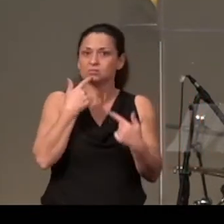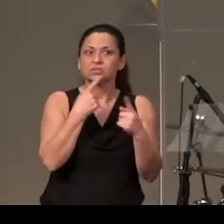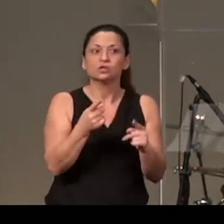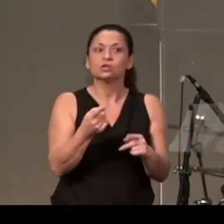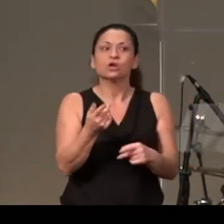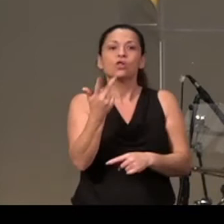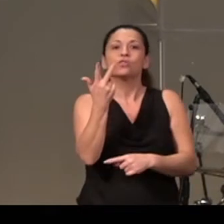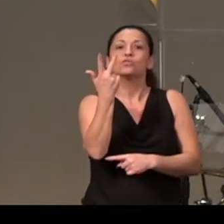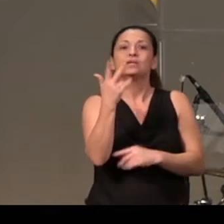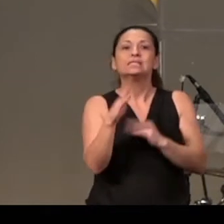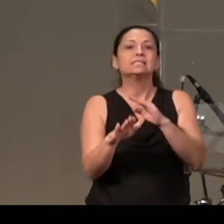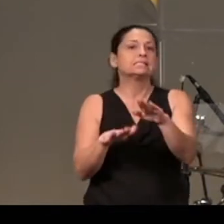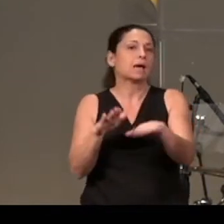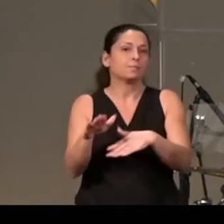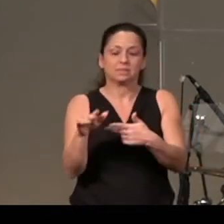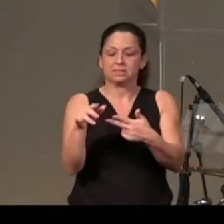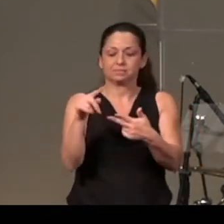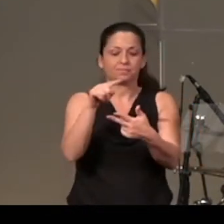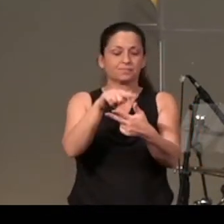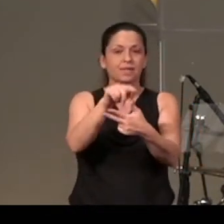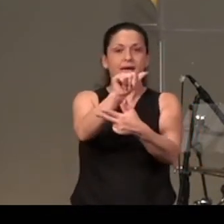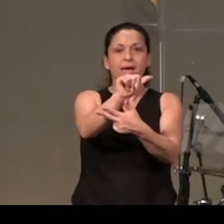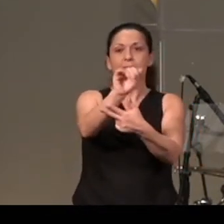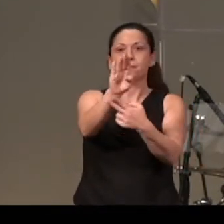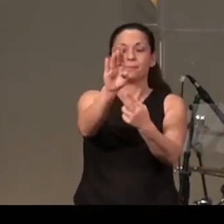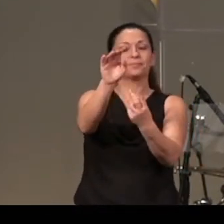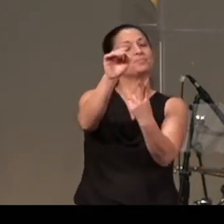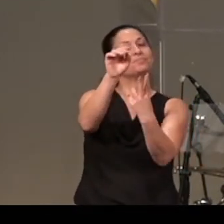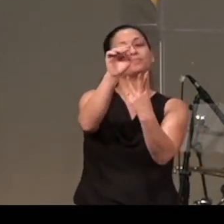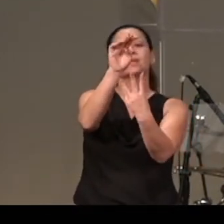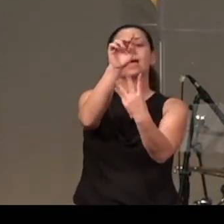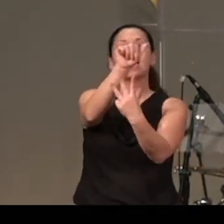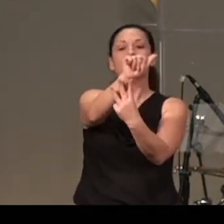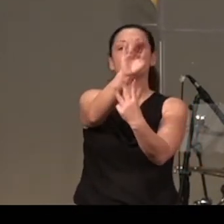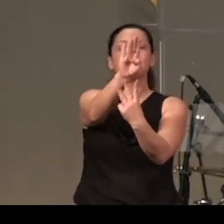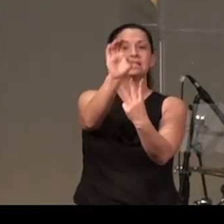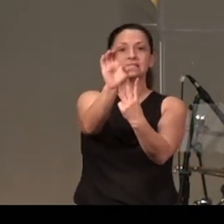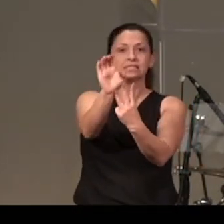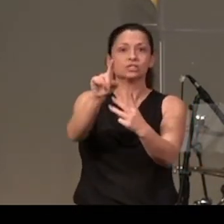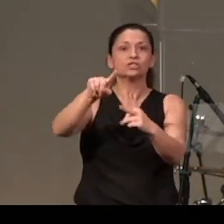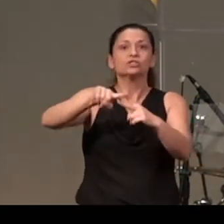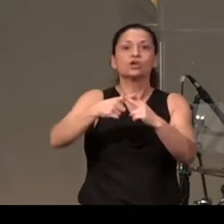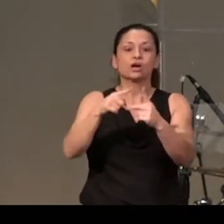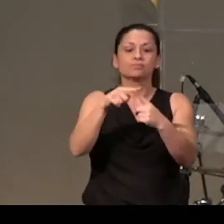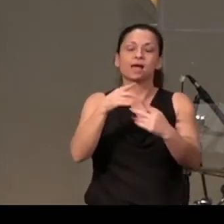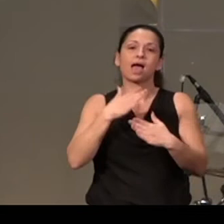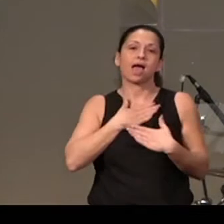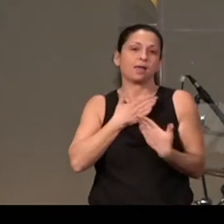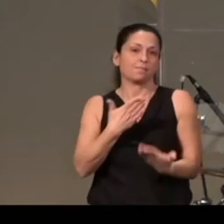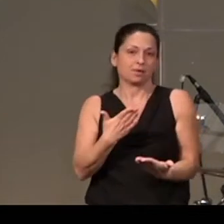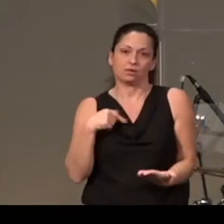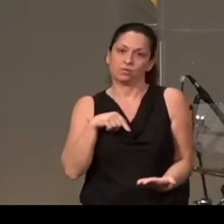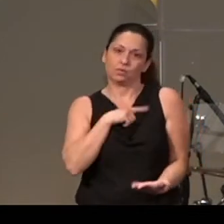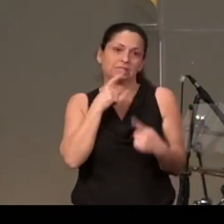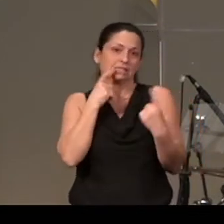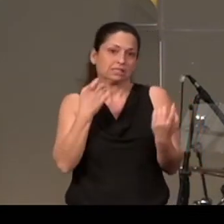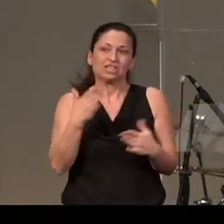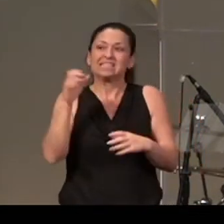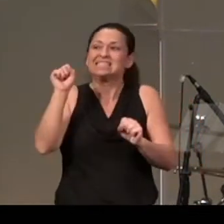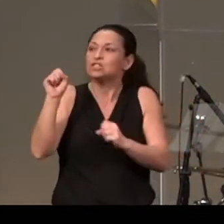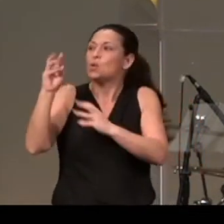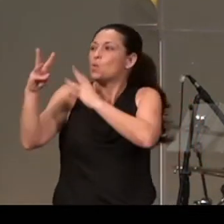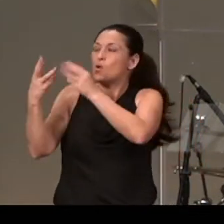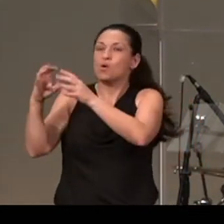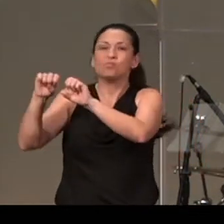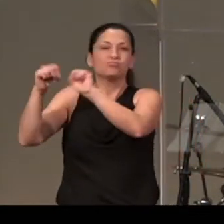like three steps to it. There's an A and a B and a C. It starts when we admit. We admit that we've sinned. Yes, the world is broken, but I am too.